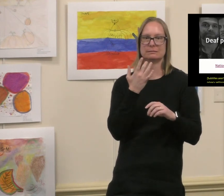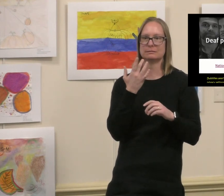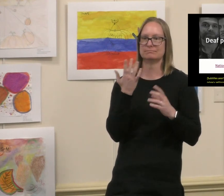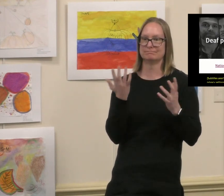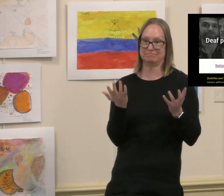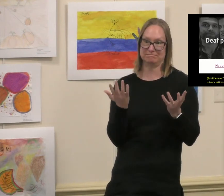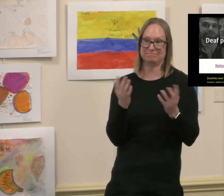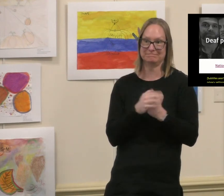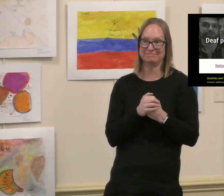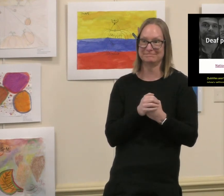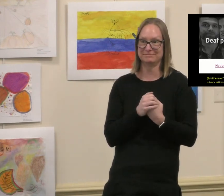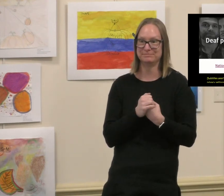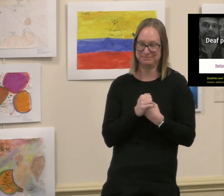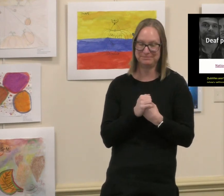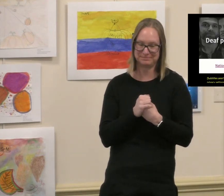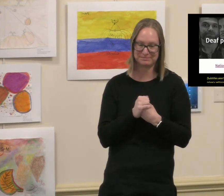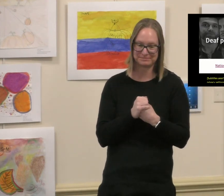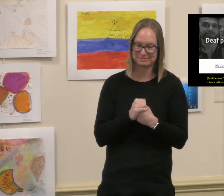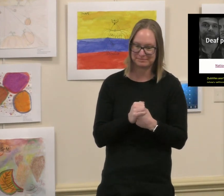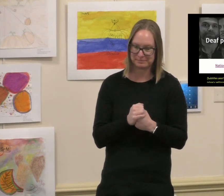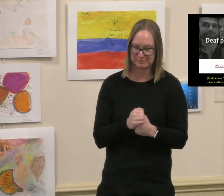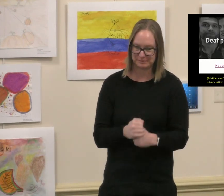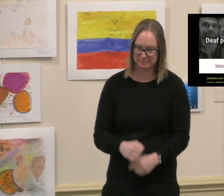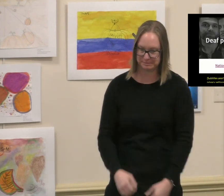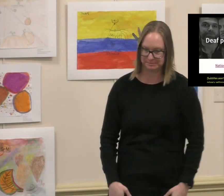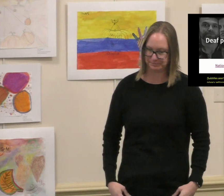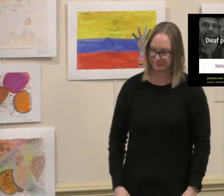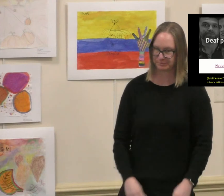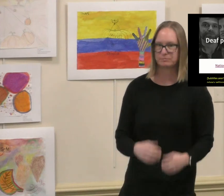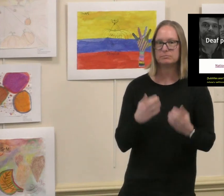different backgrounds, different experiences, and different preferences.